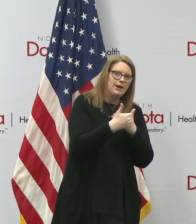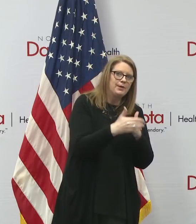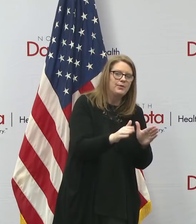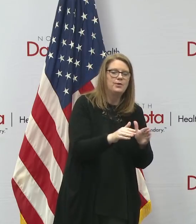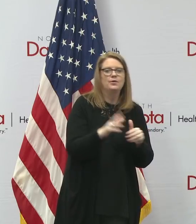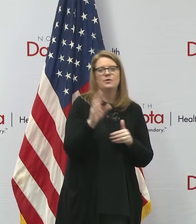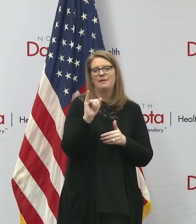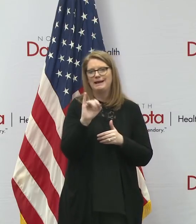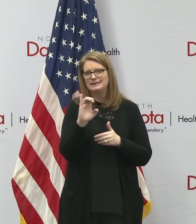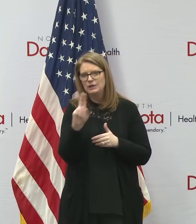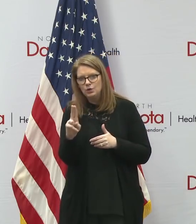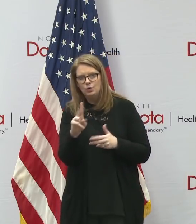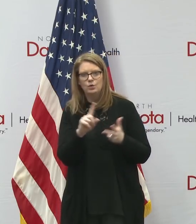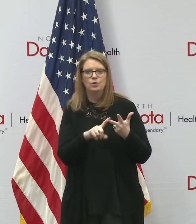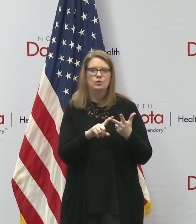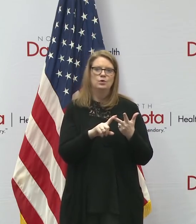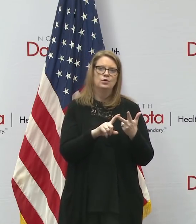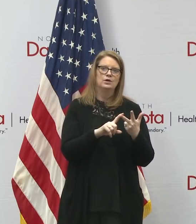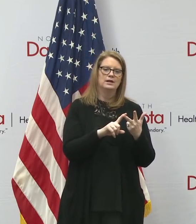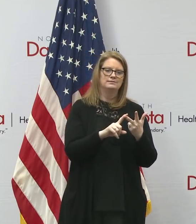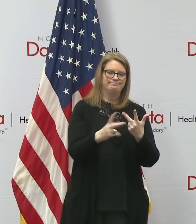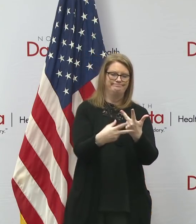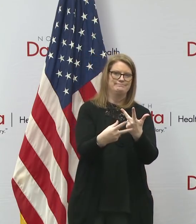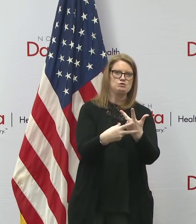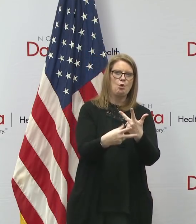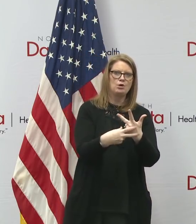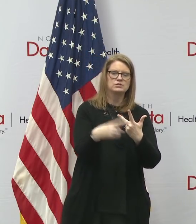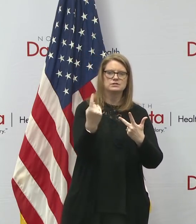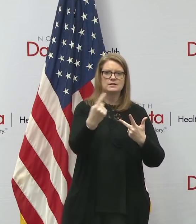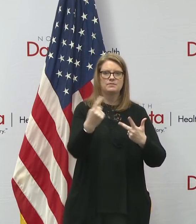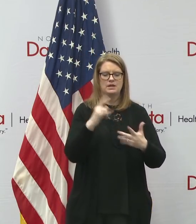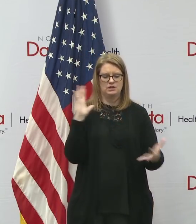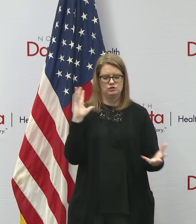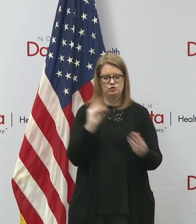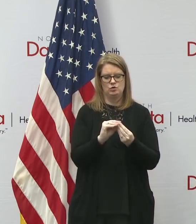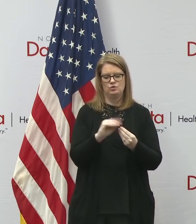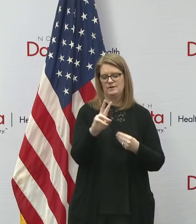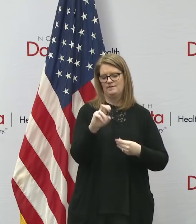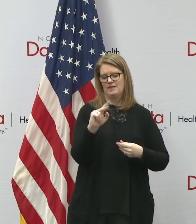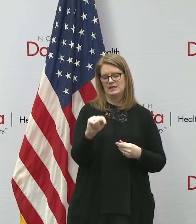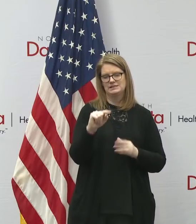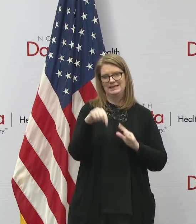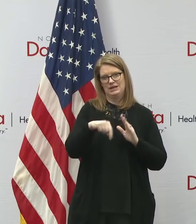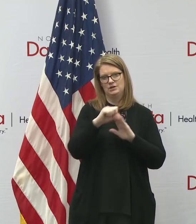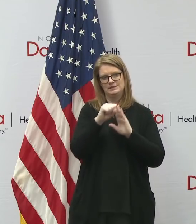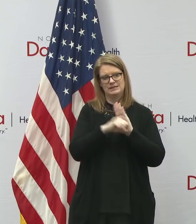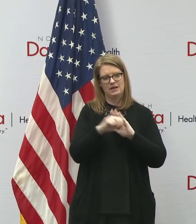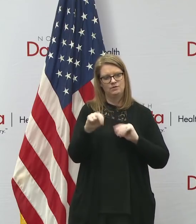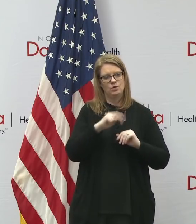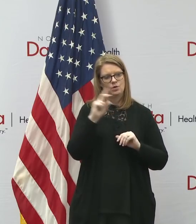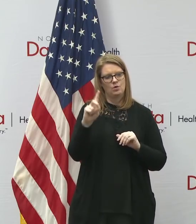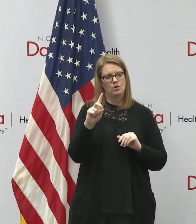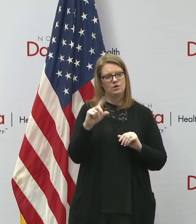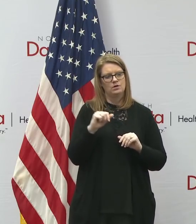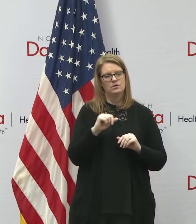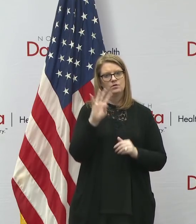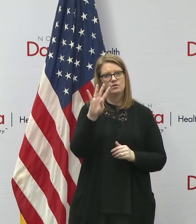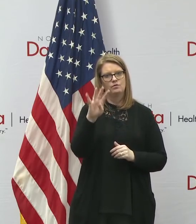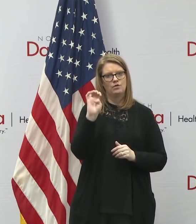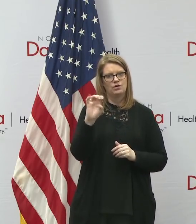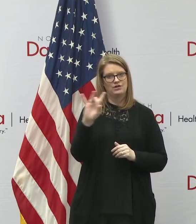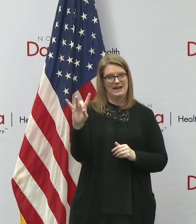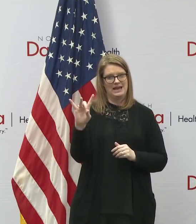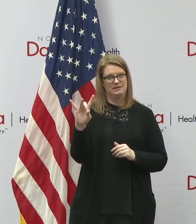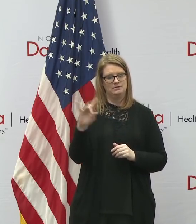in an ICU, or in a cache. Right now, our total count for ventilators in the state of North Dakota is